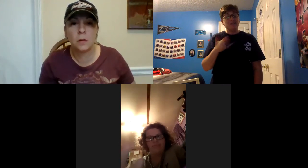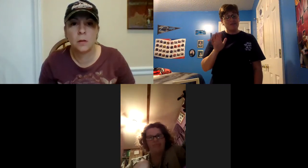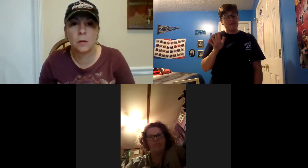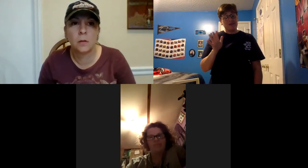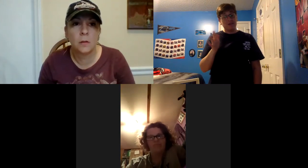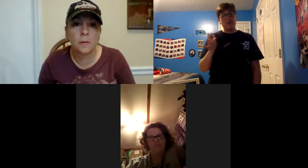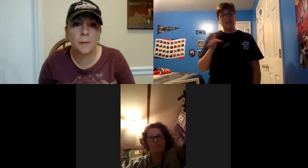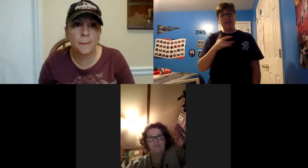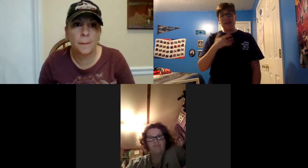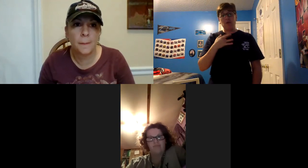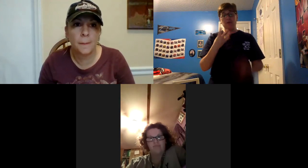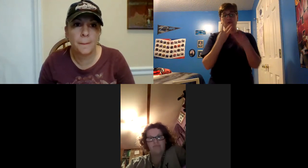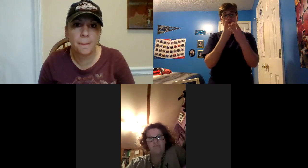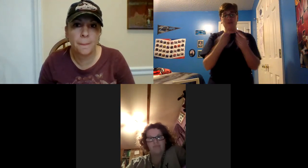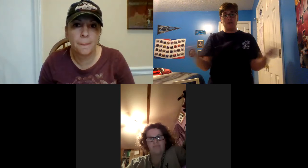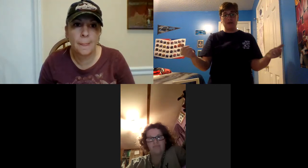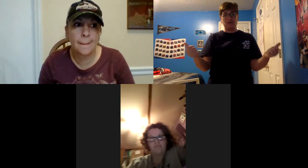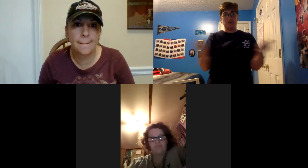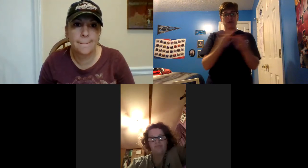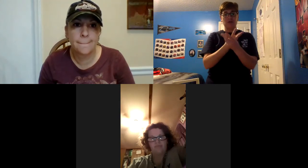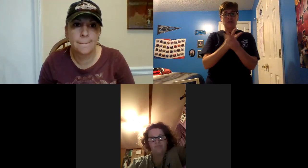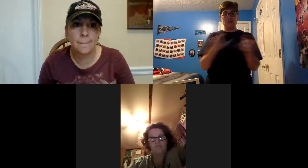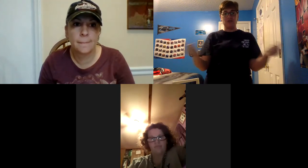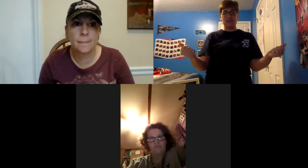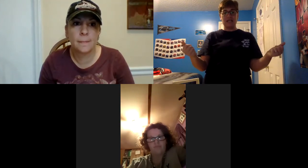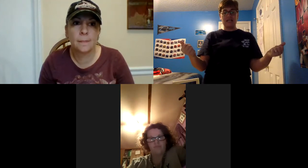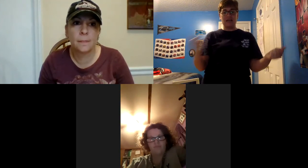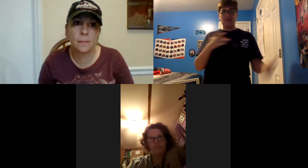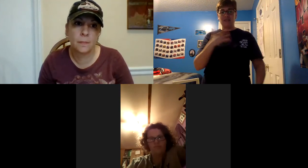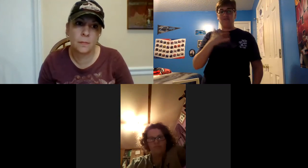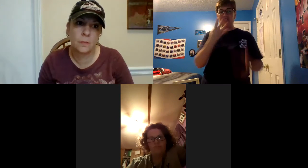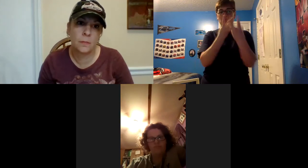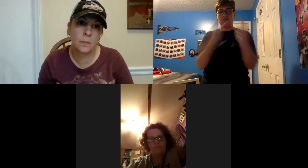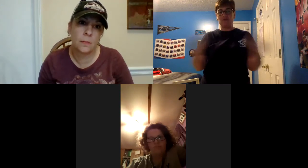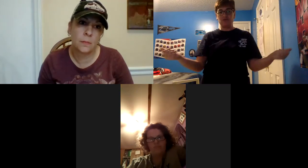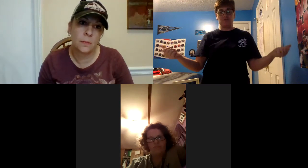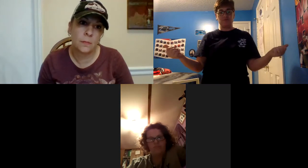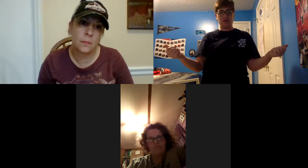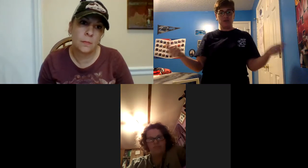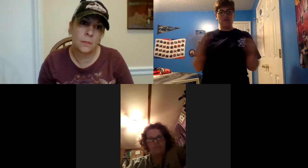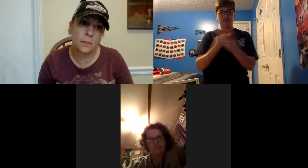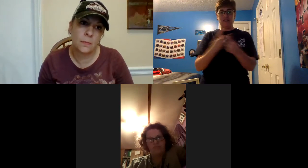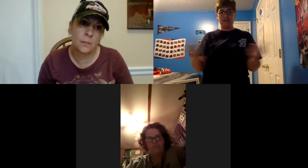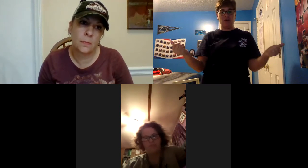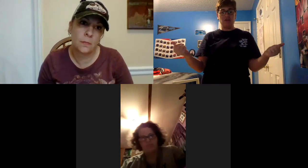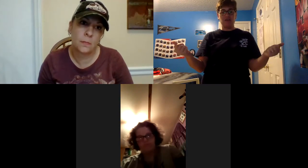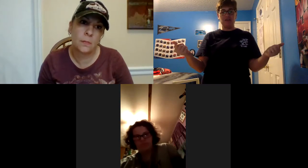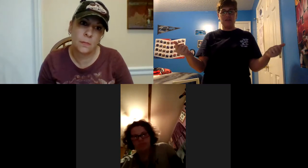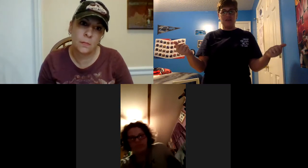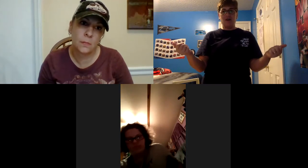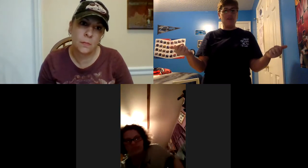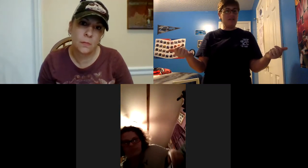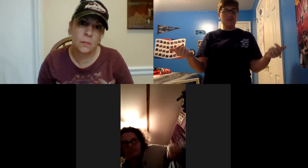And there's even another one, can help you feel better. So you're just taking everything, feel, and you're feeling all